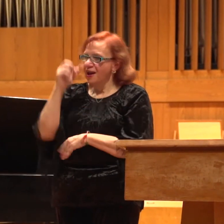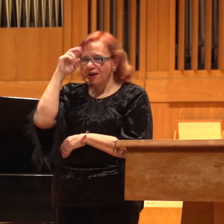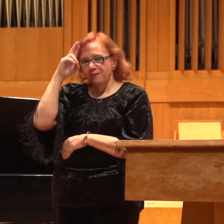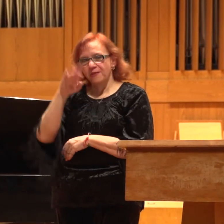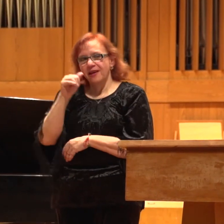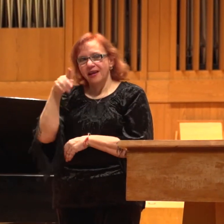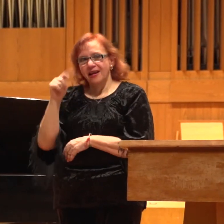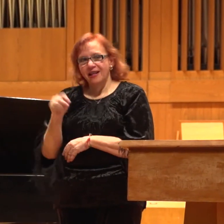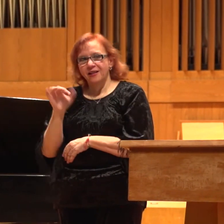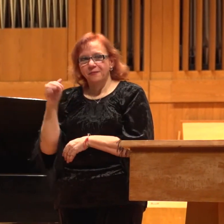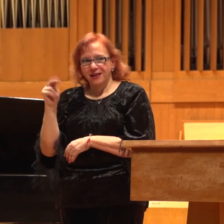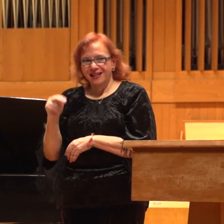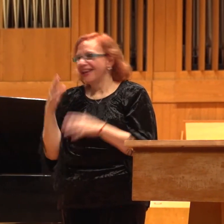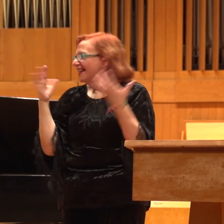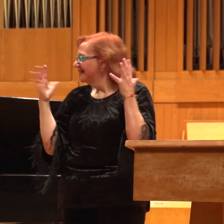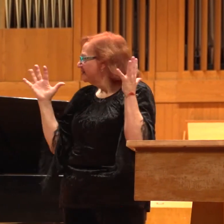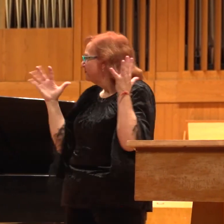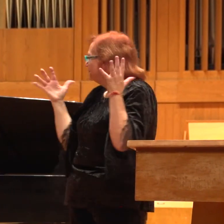Mr. Elliot McLean.